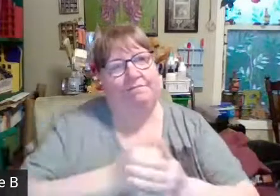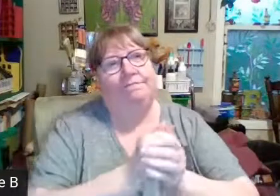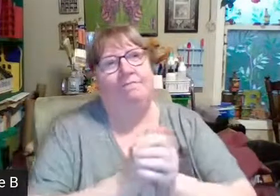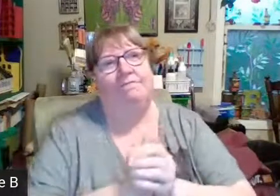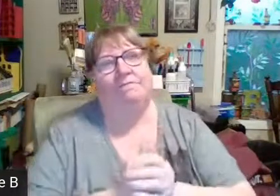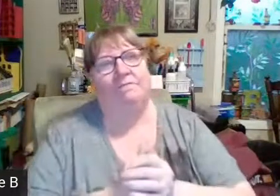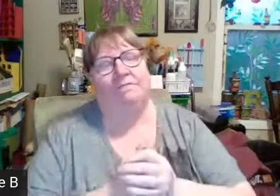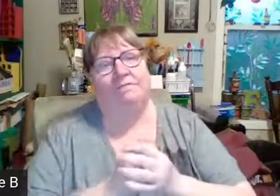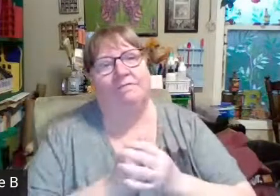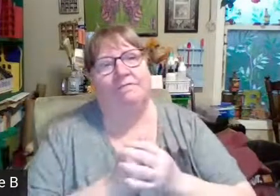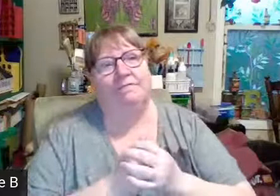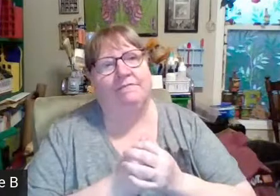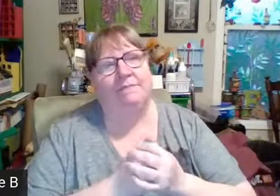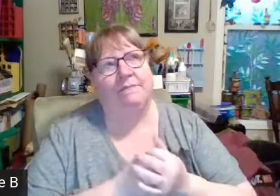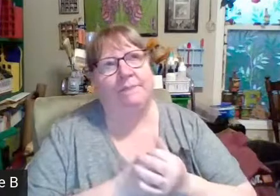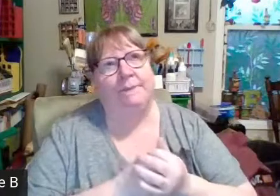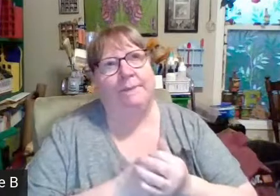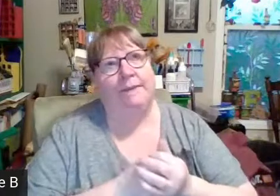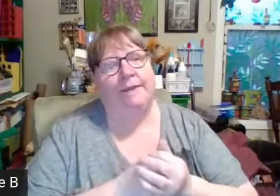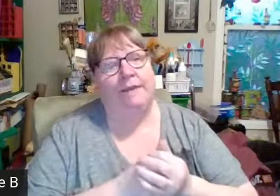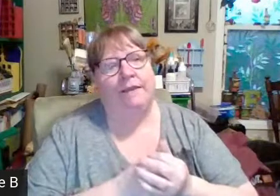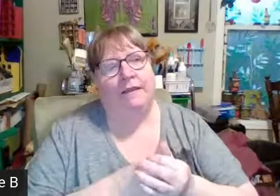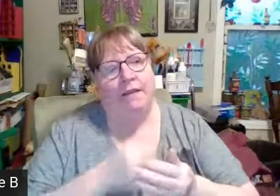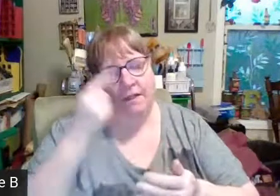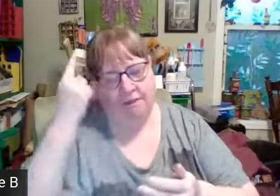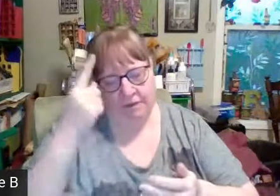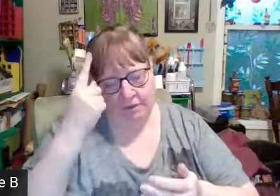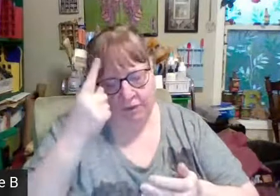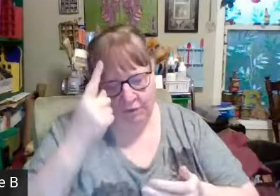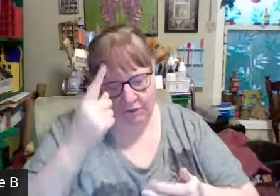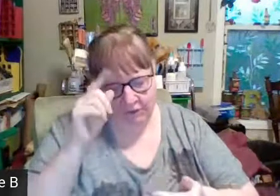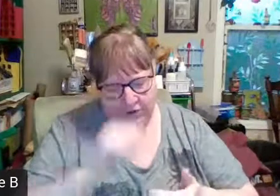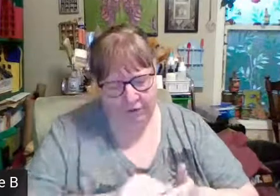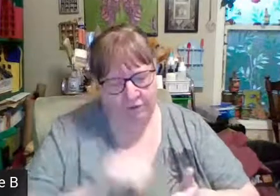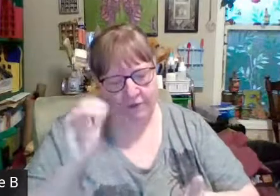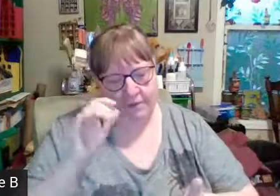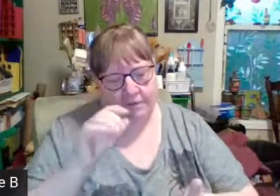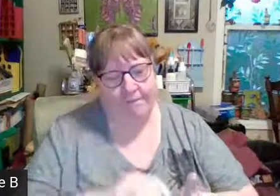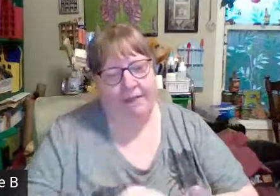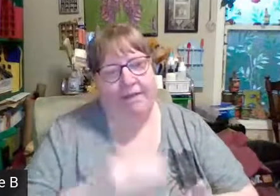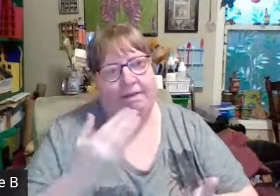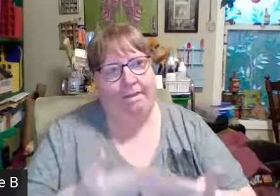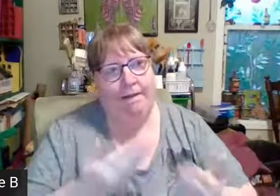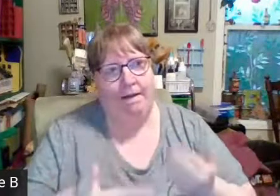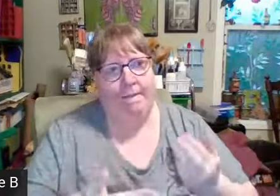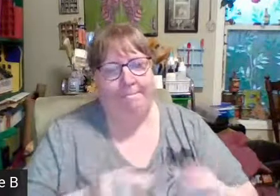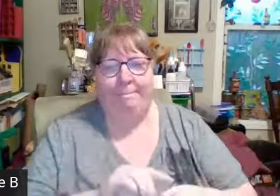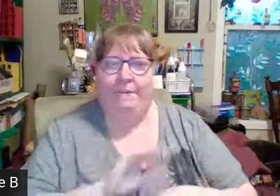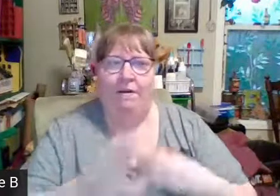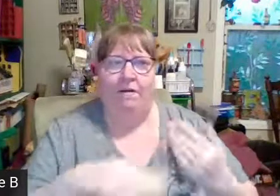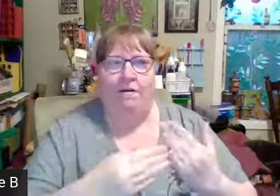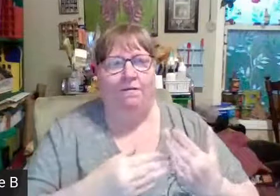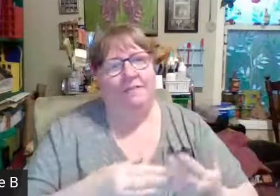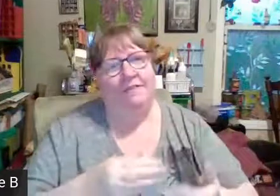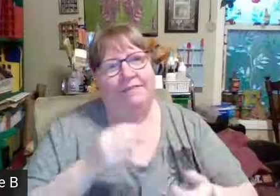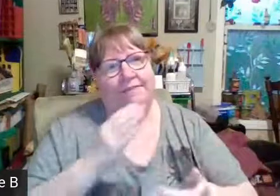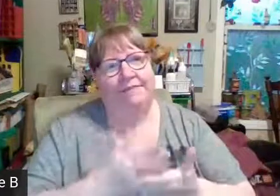be knowing that, you may not always get those things, you know, because we may get that